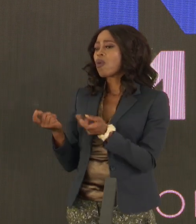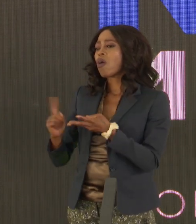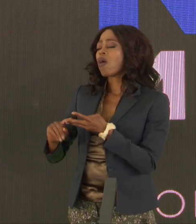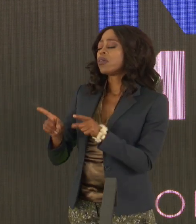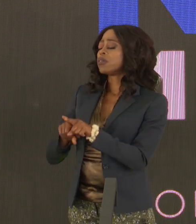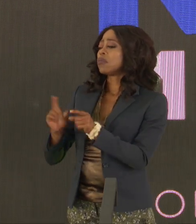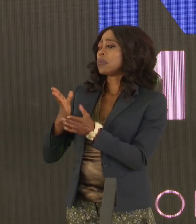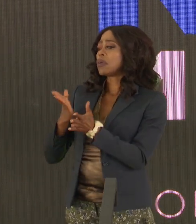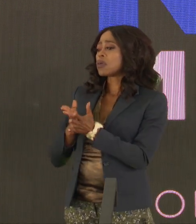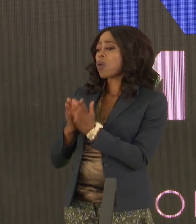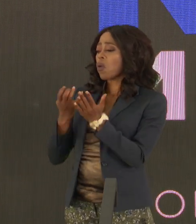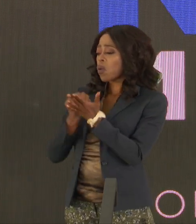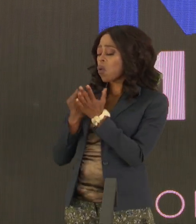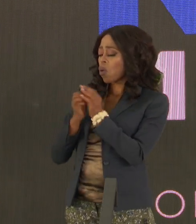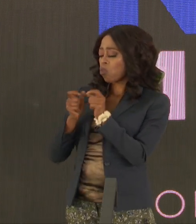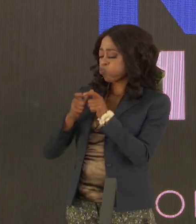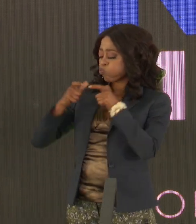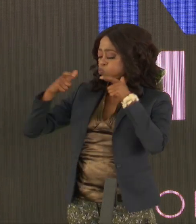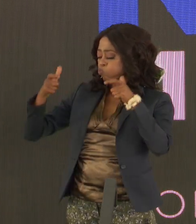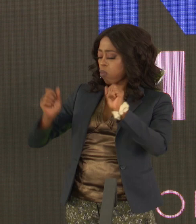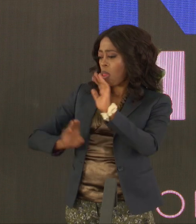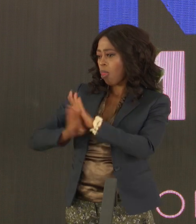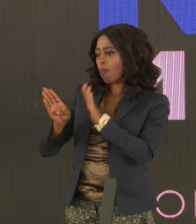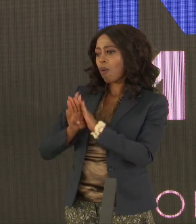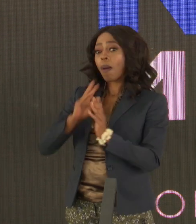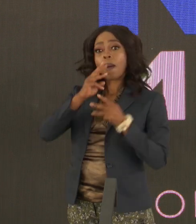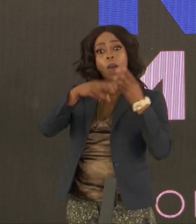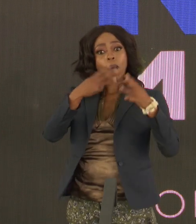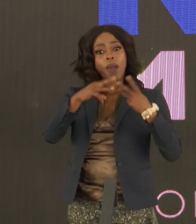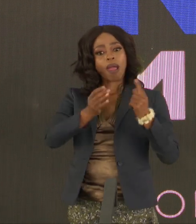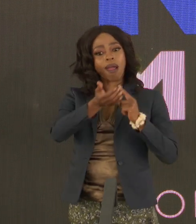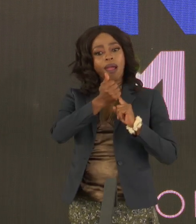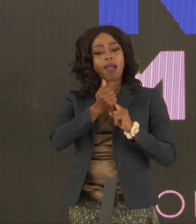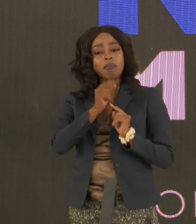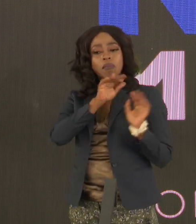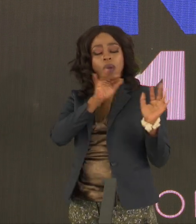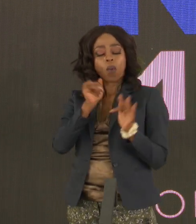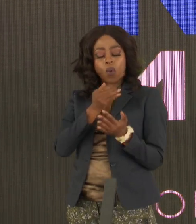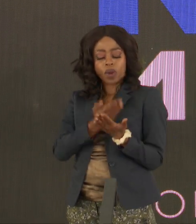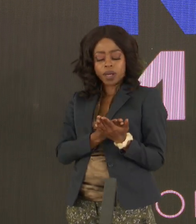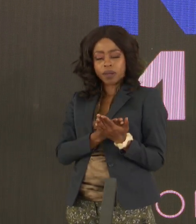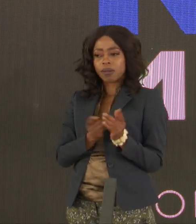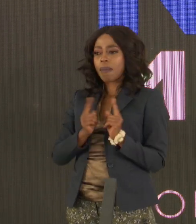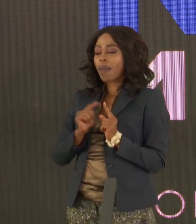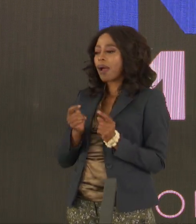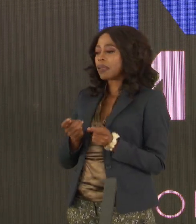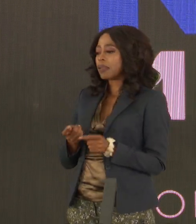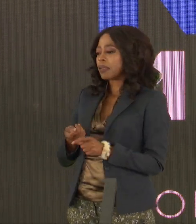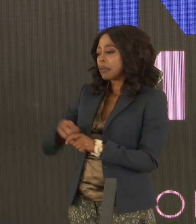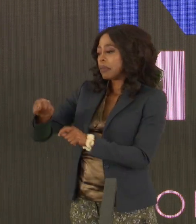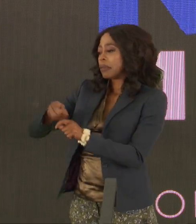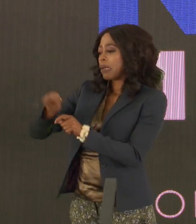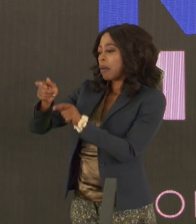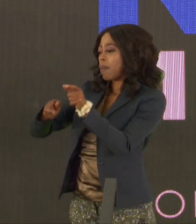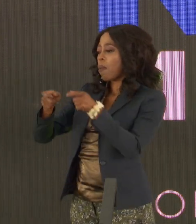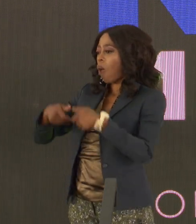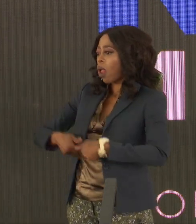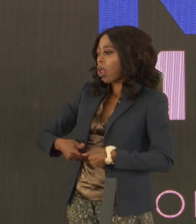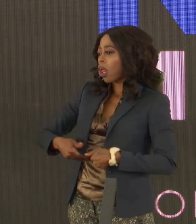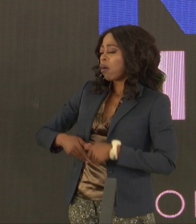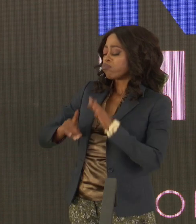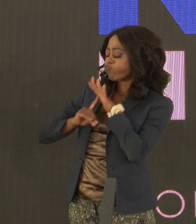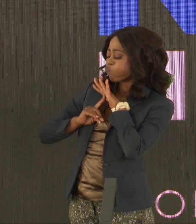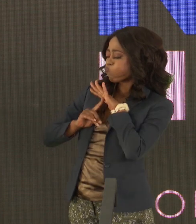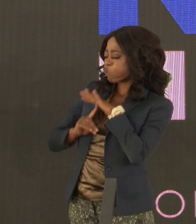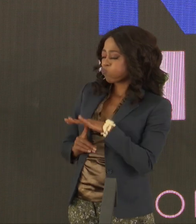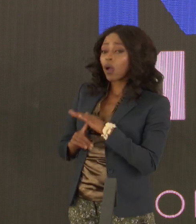and make sure that the economy grows so that people can find work. Instead of feeding people who are now dying of hunger and depression,